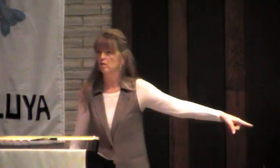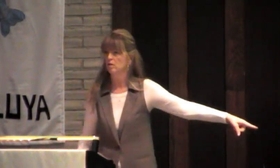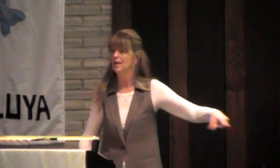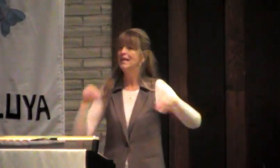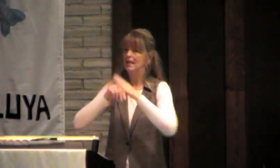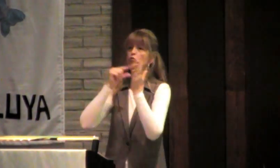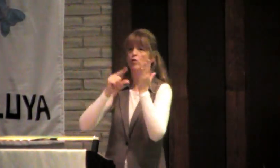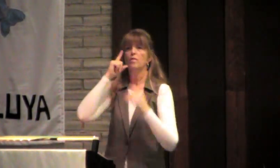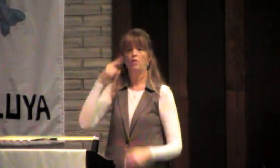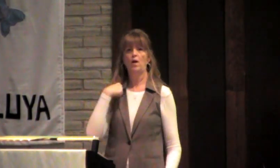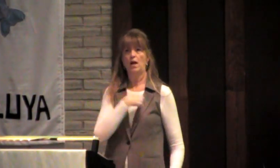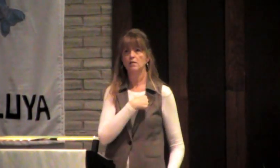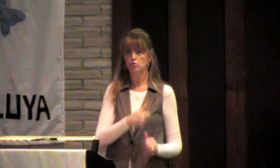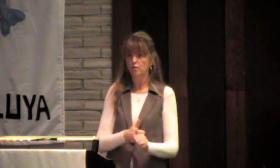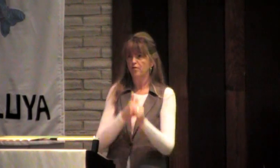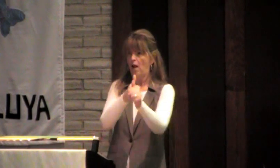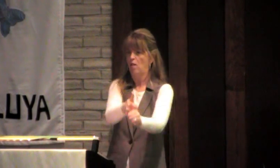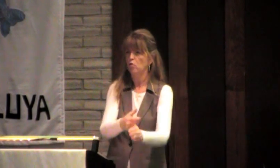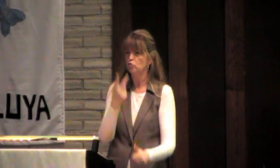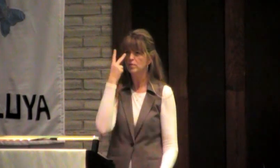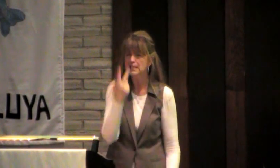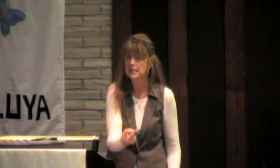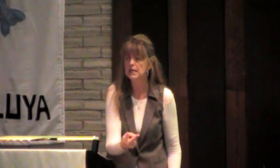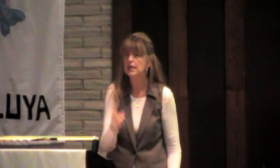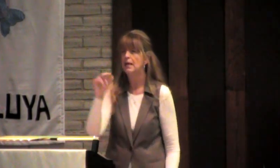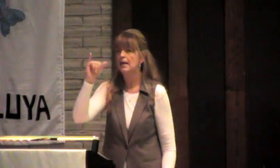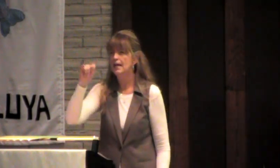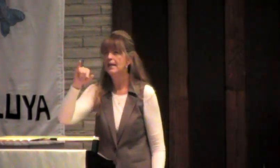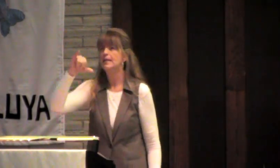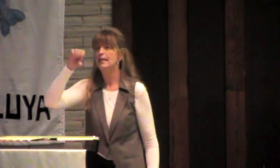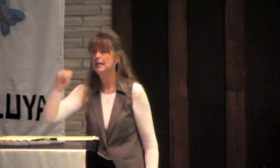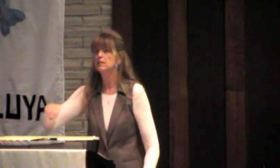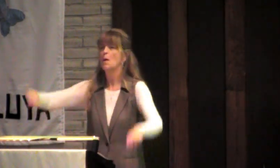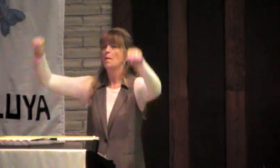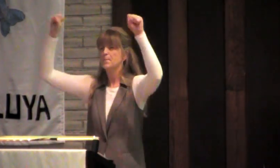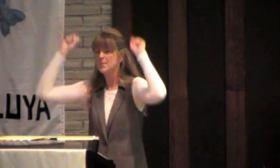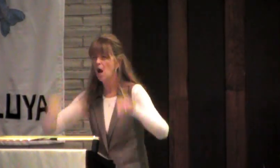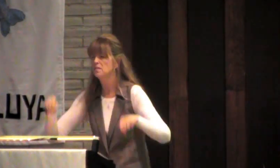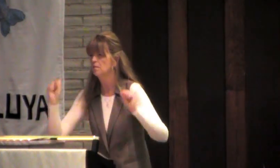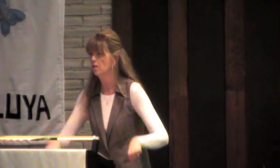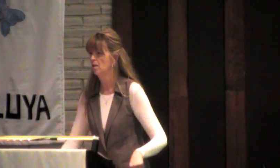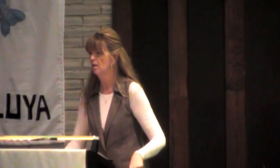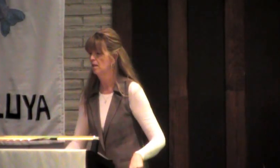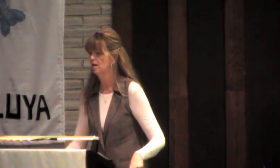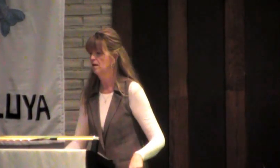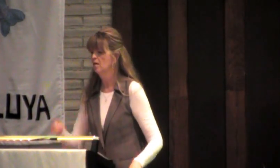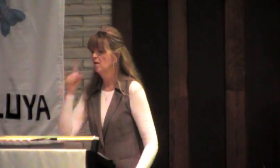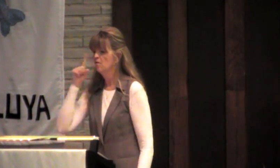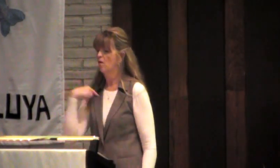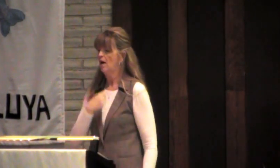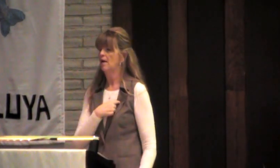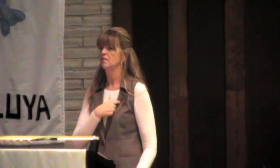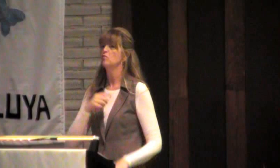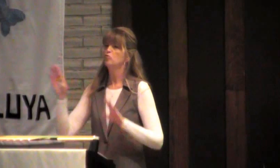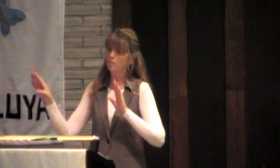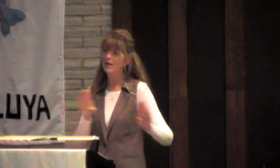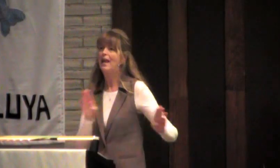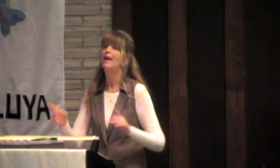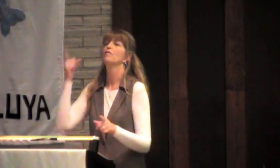It's in Scripture. There's Scripture for us to follow. It is possible for us